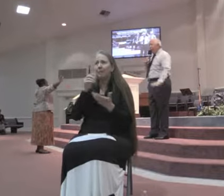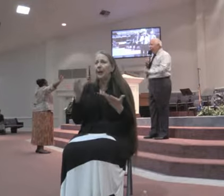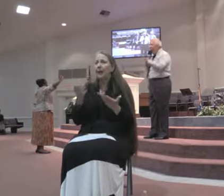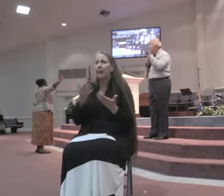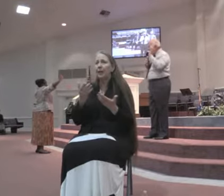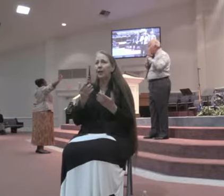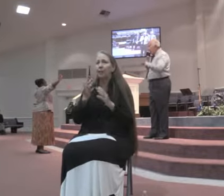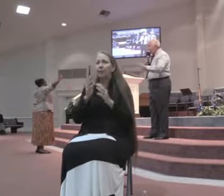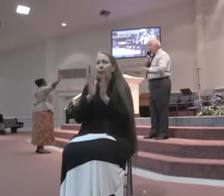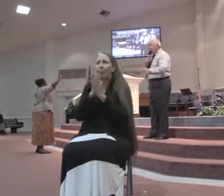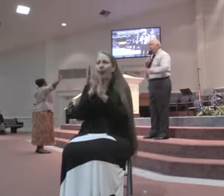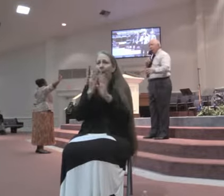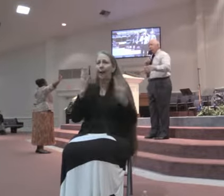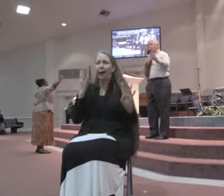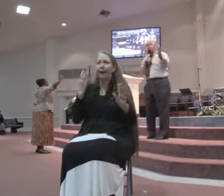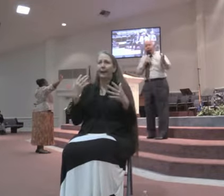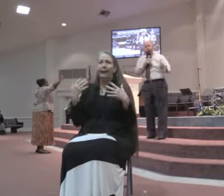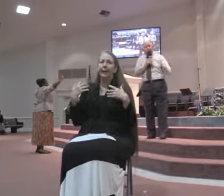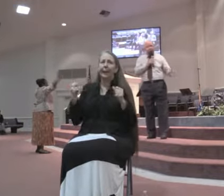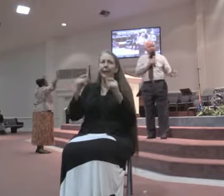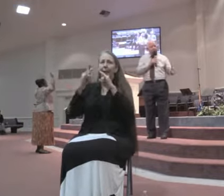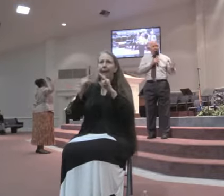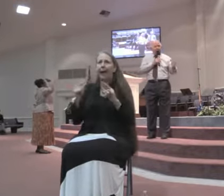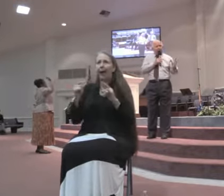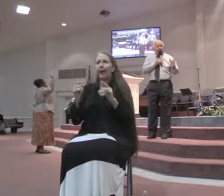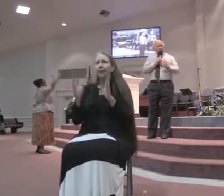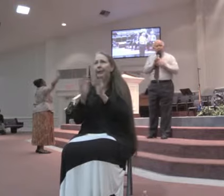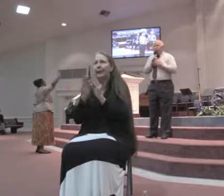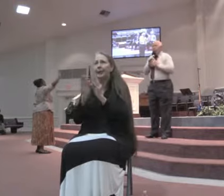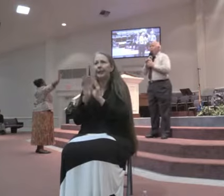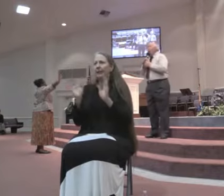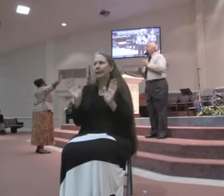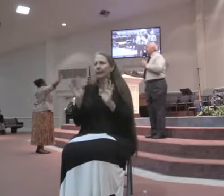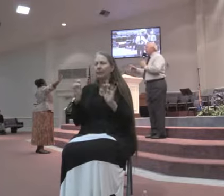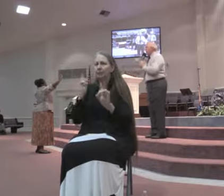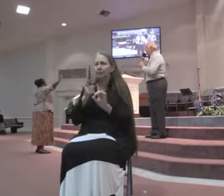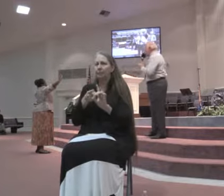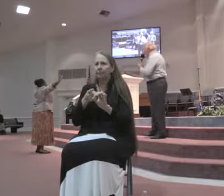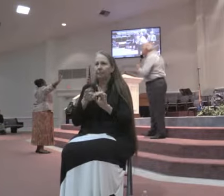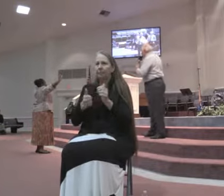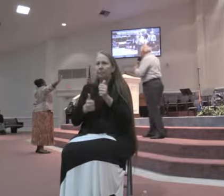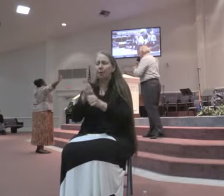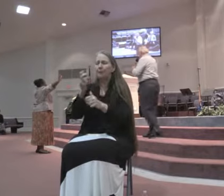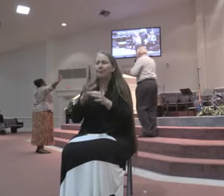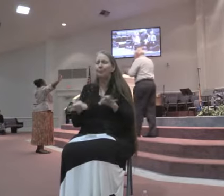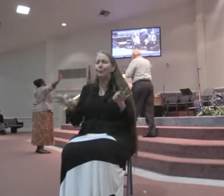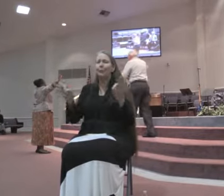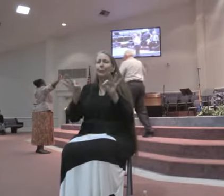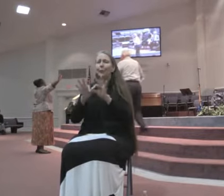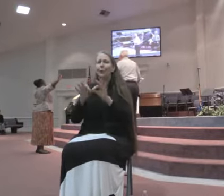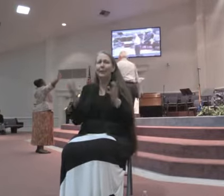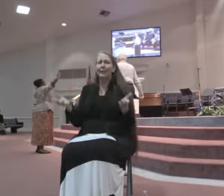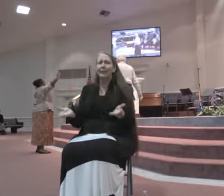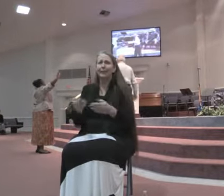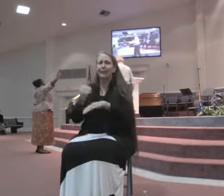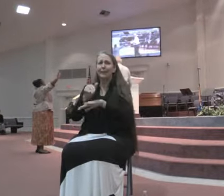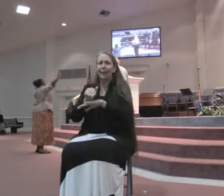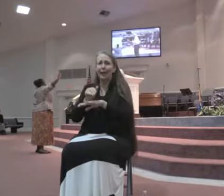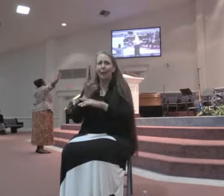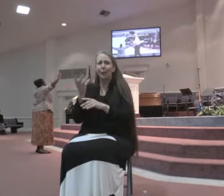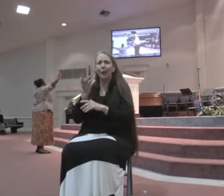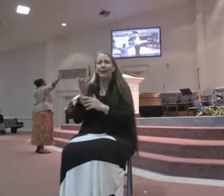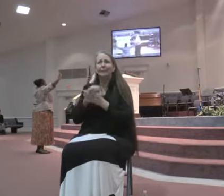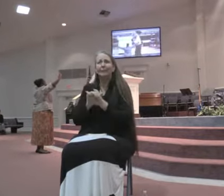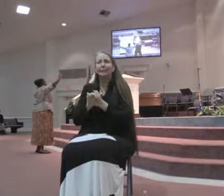for a prayer line, healing camp, crusade, not that. What the most important thing in this service